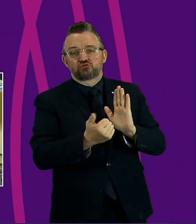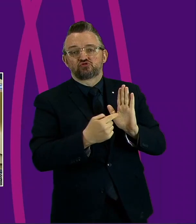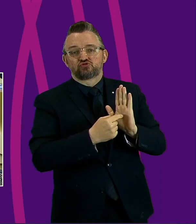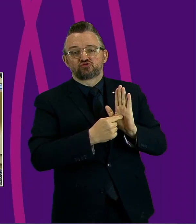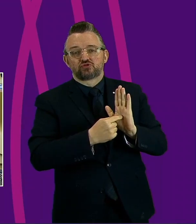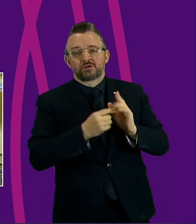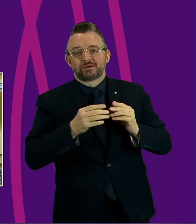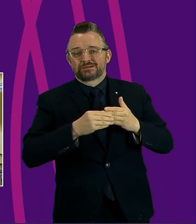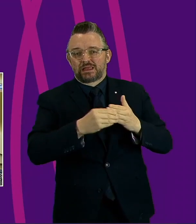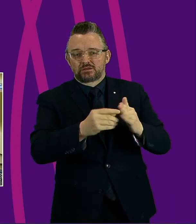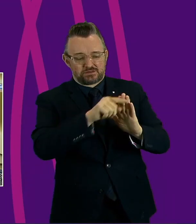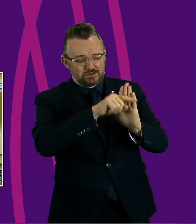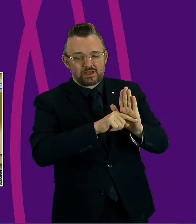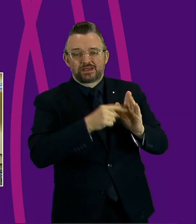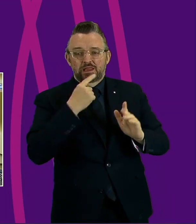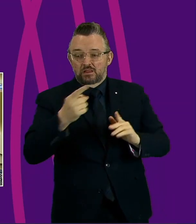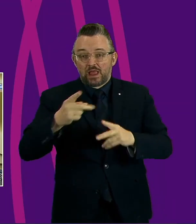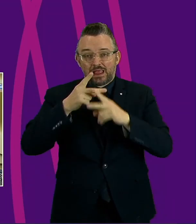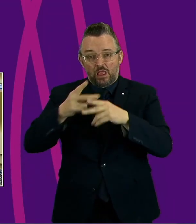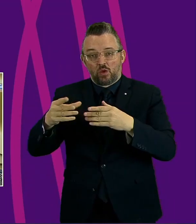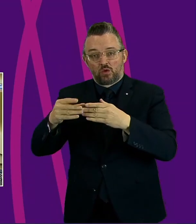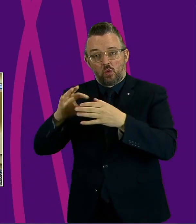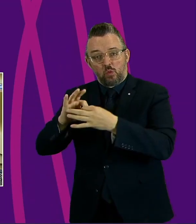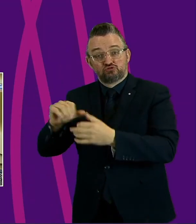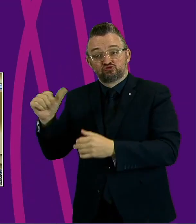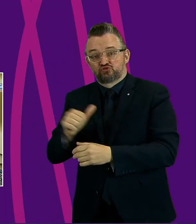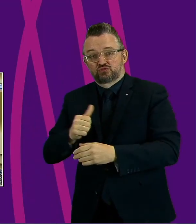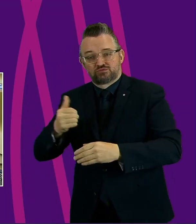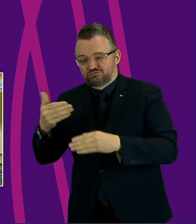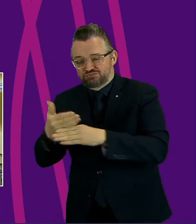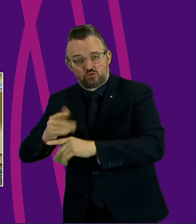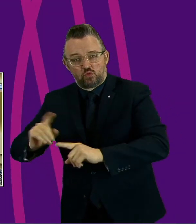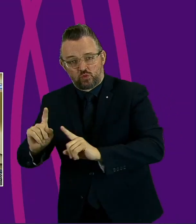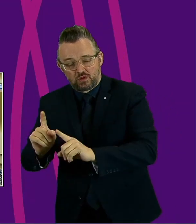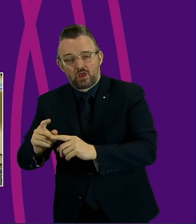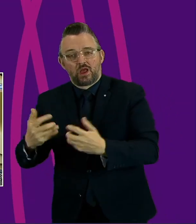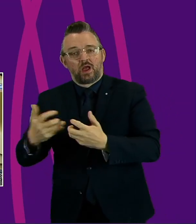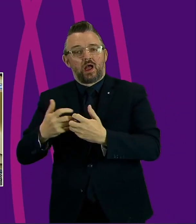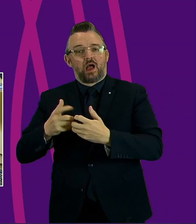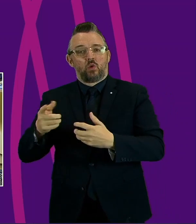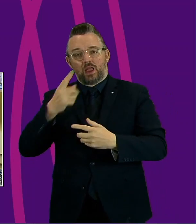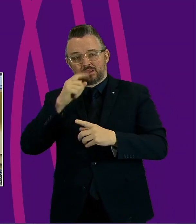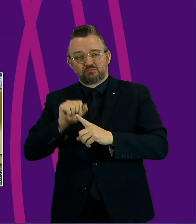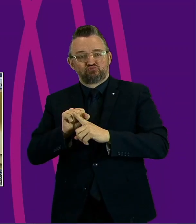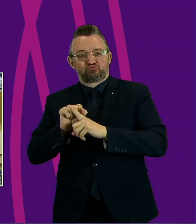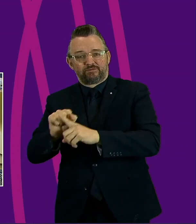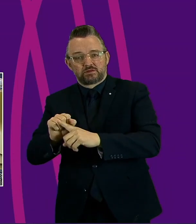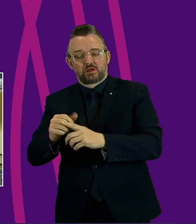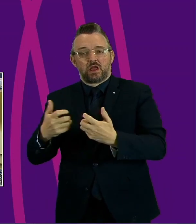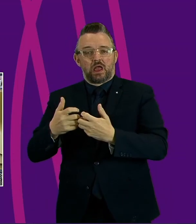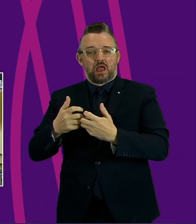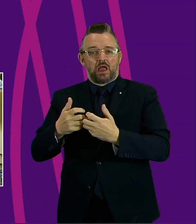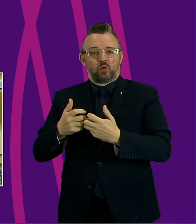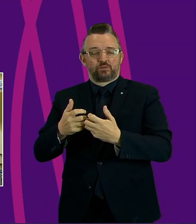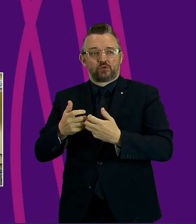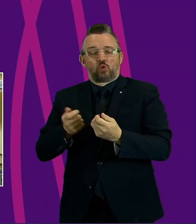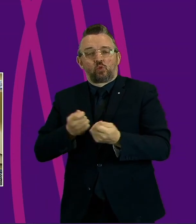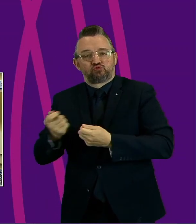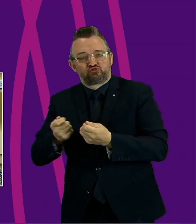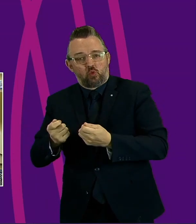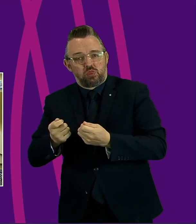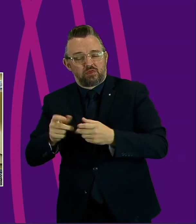home providers what they should be doing in terms of the management of care homes to prevent and control infection. Testing, yes, we have